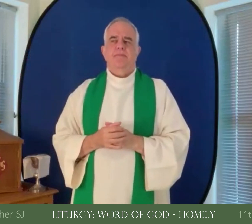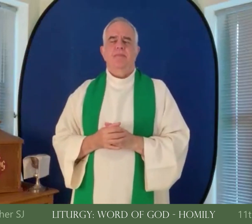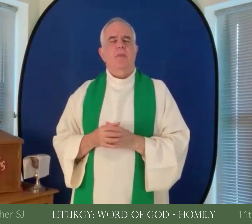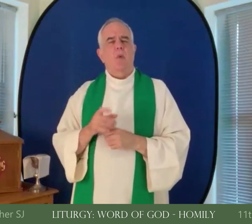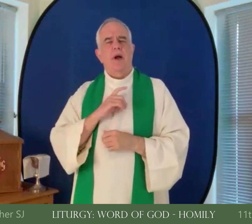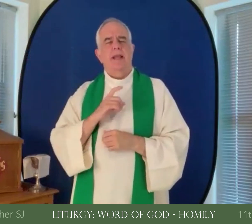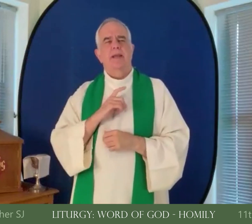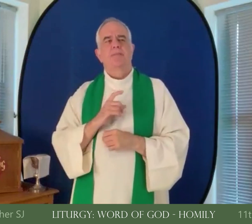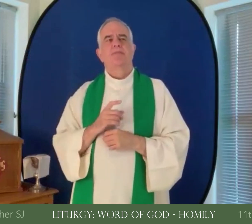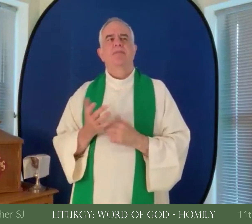Why?